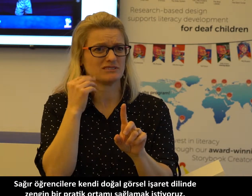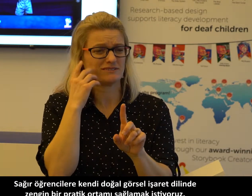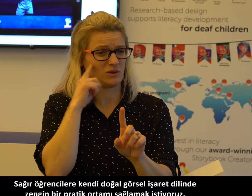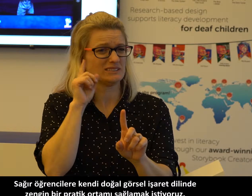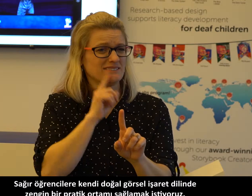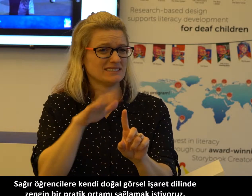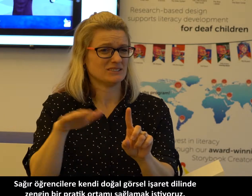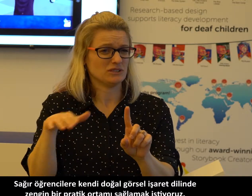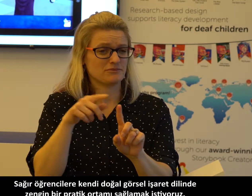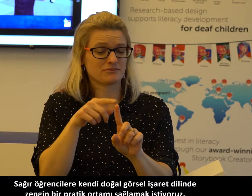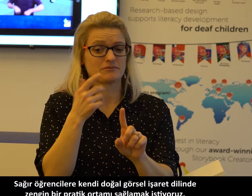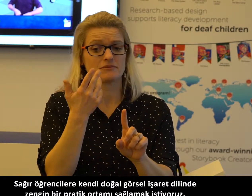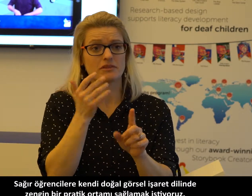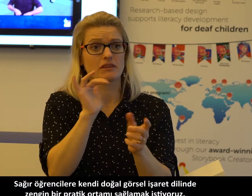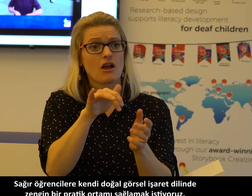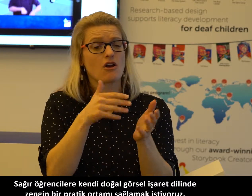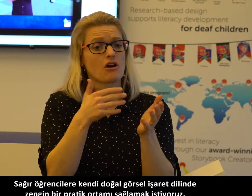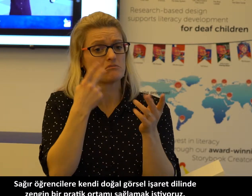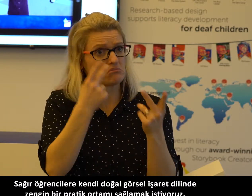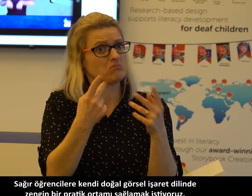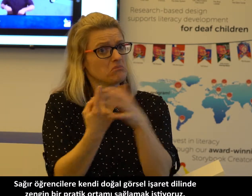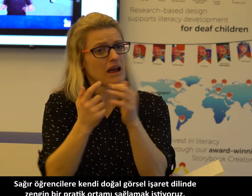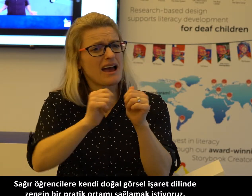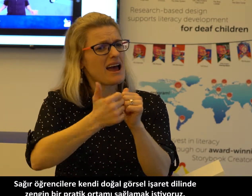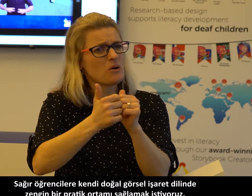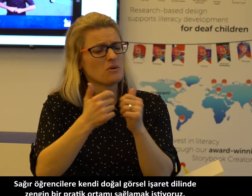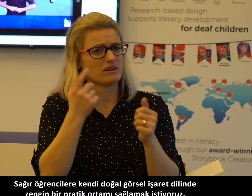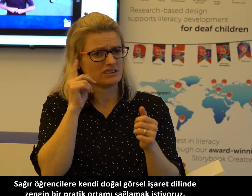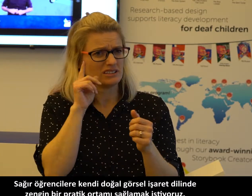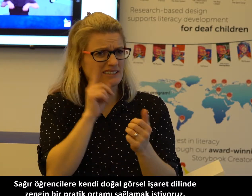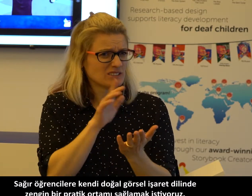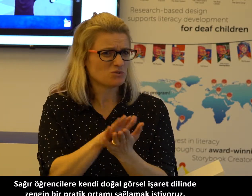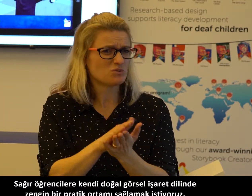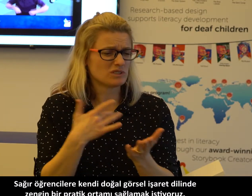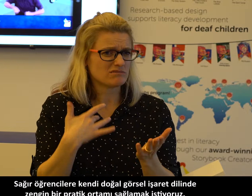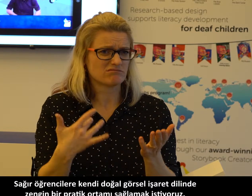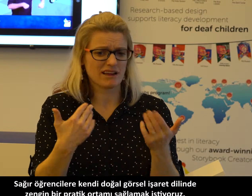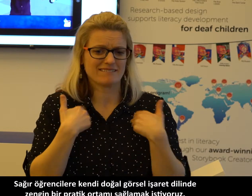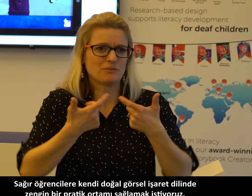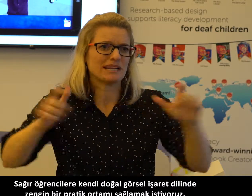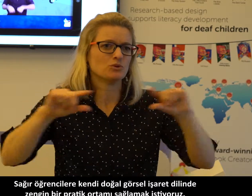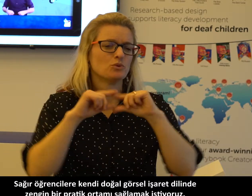provide a rich immersion environment for deaf students in their own natural visual signed